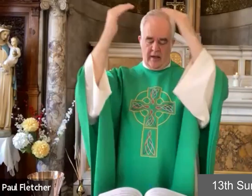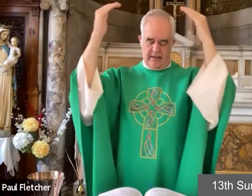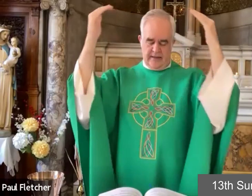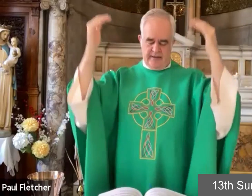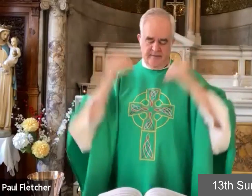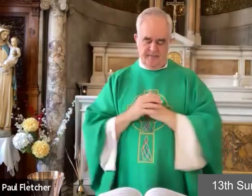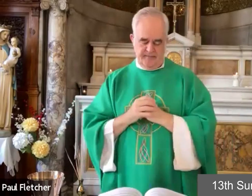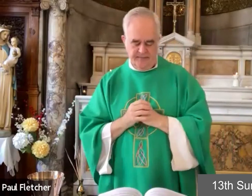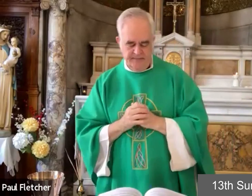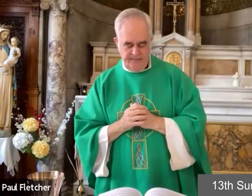highest.